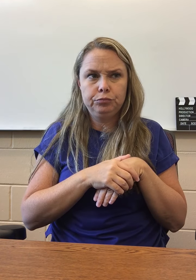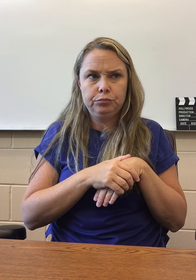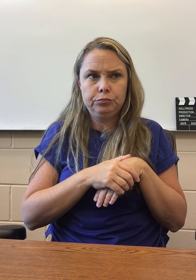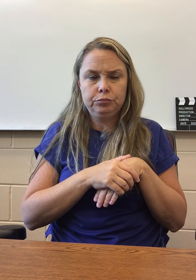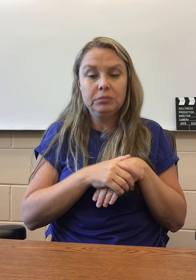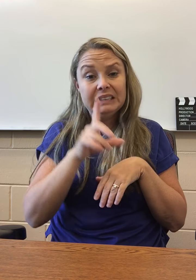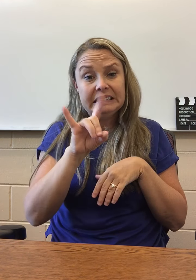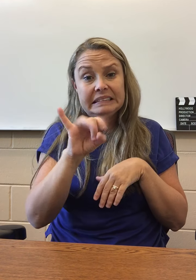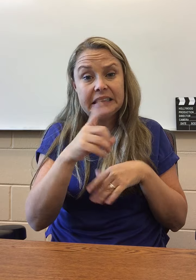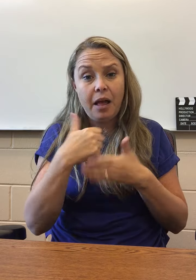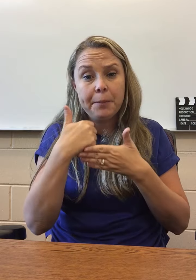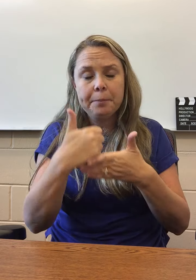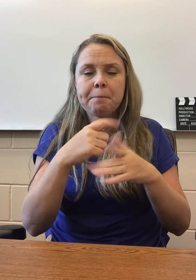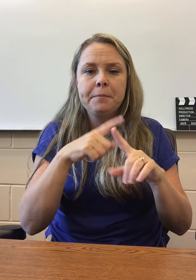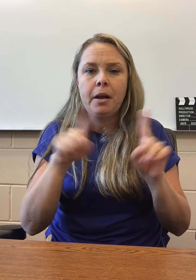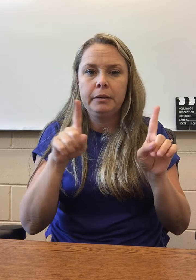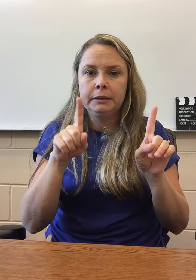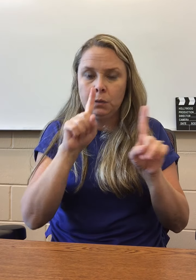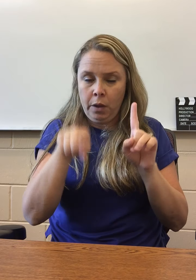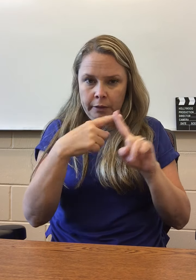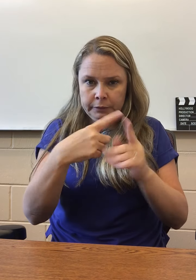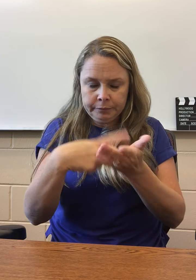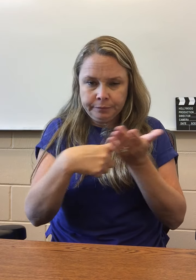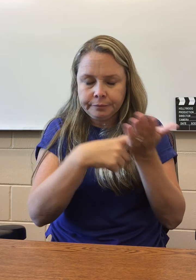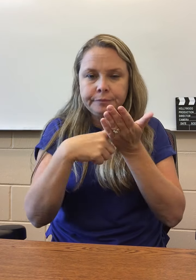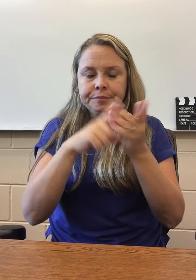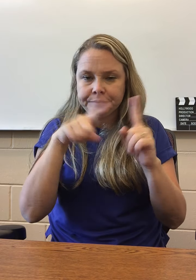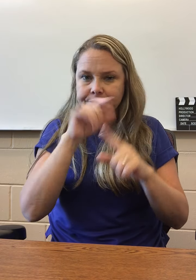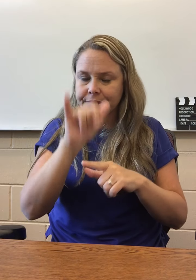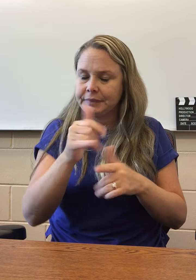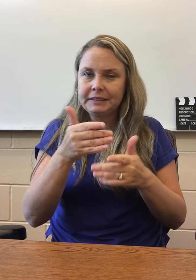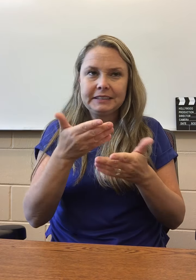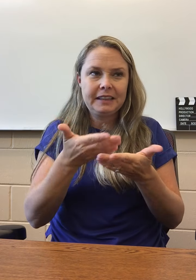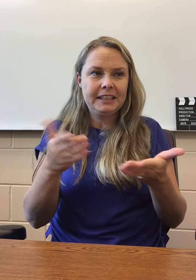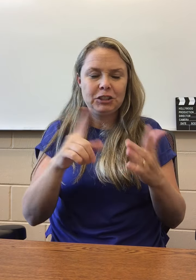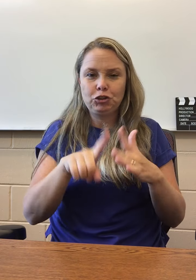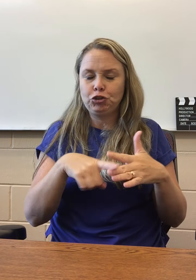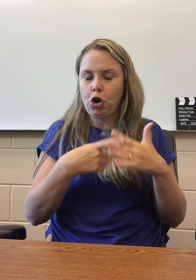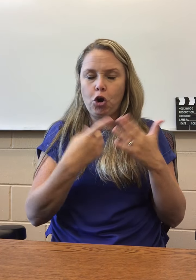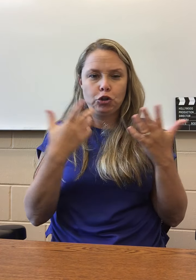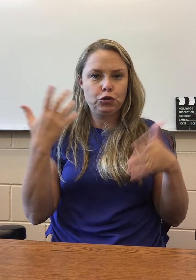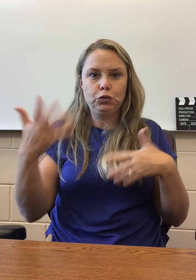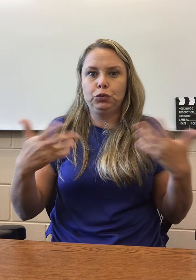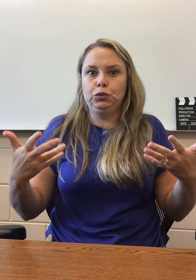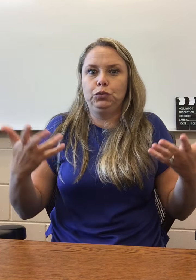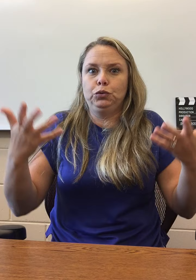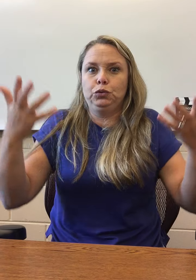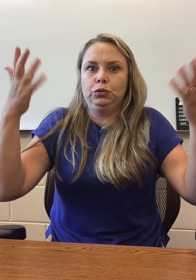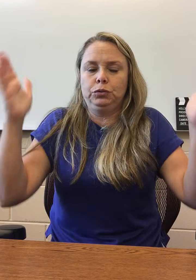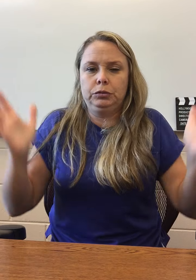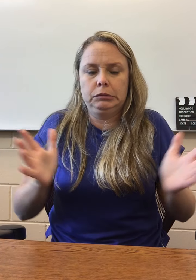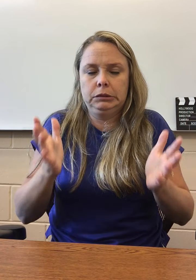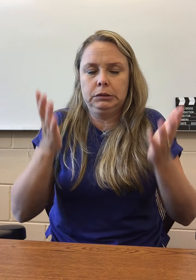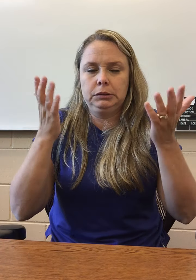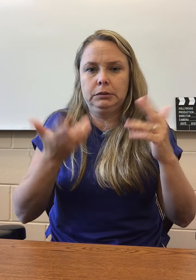did help but at the time when they were talking about that then things started to to ramp up um but i think